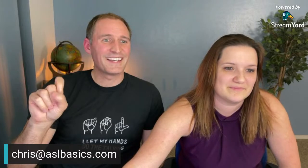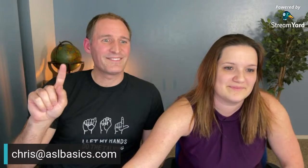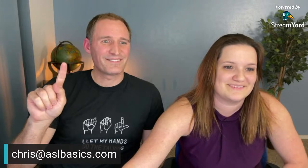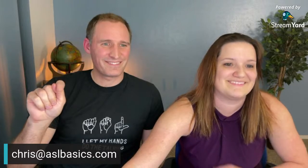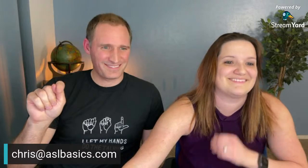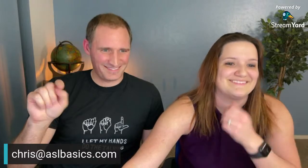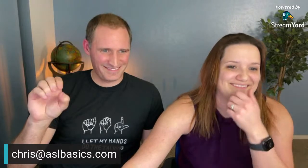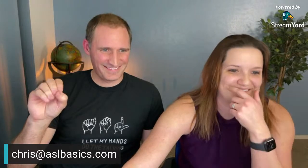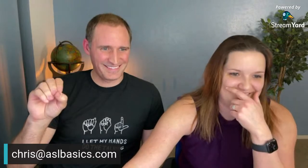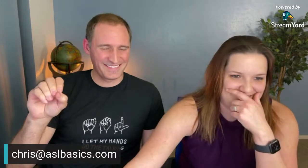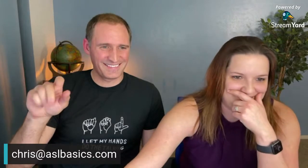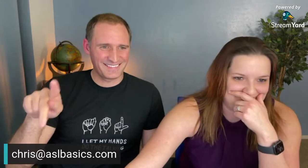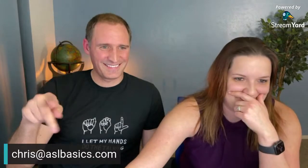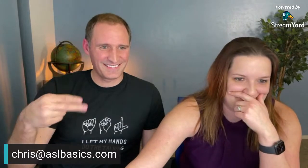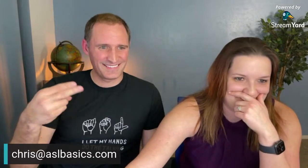Yep.